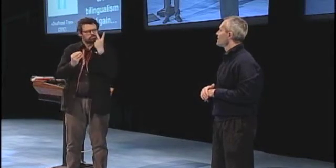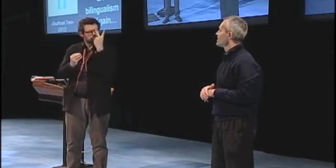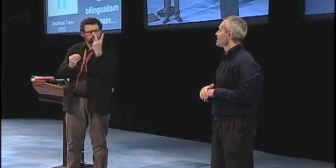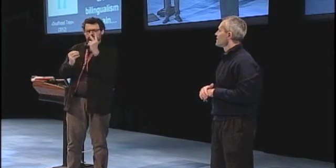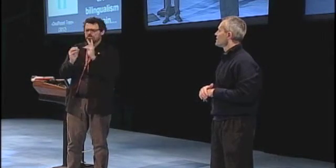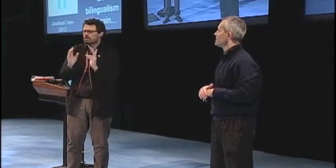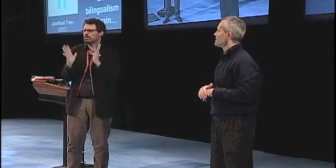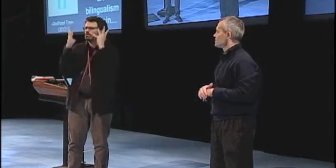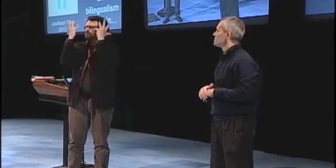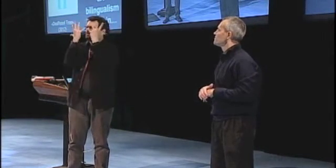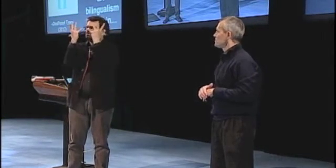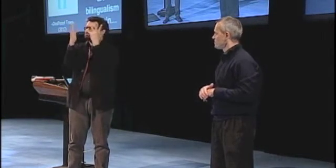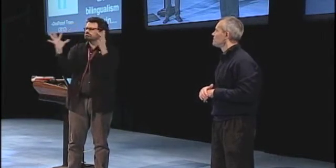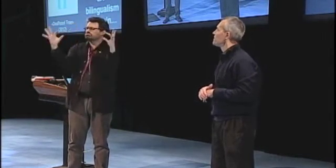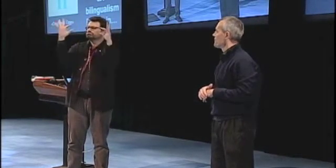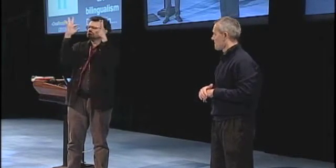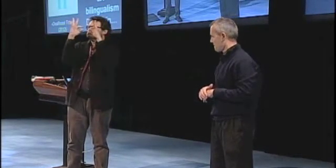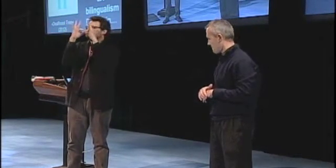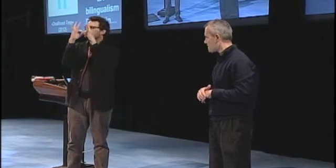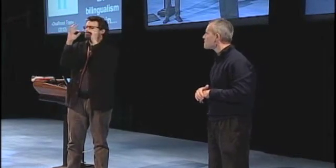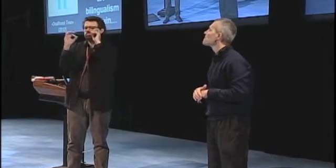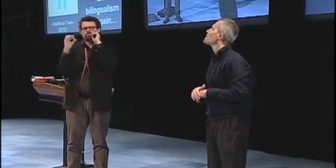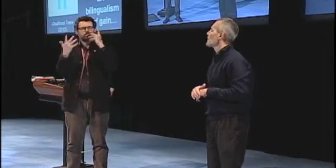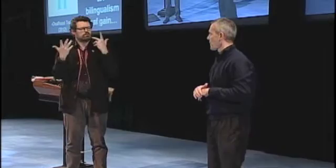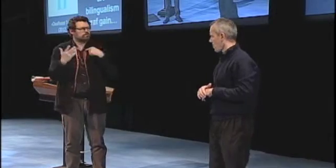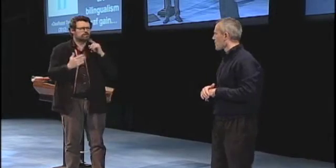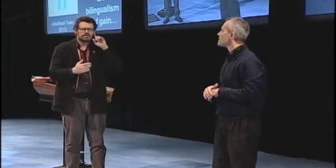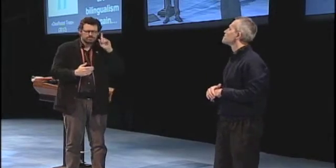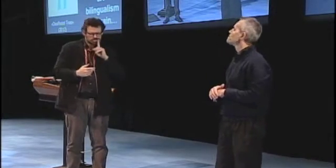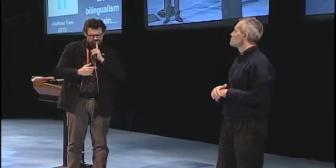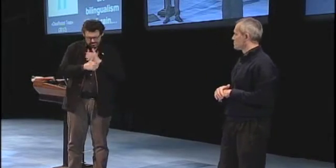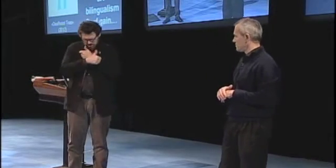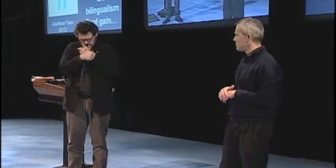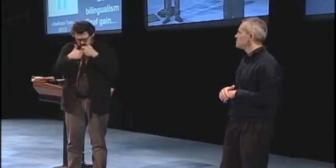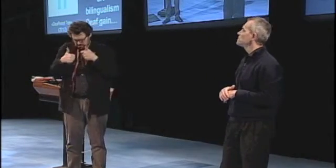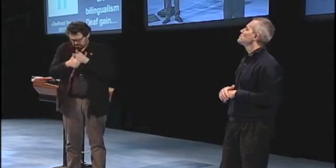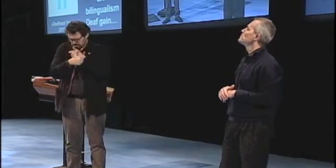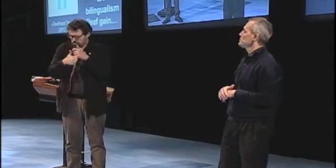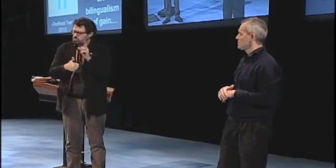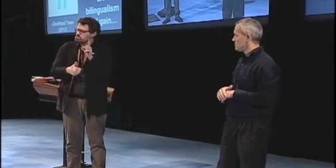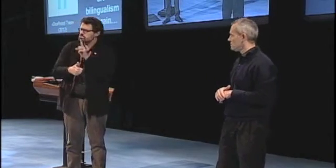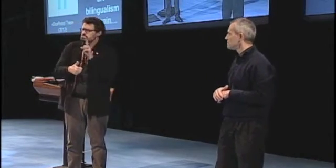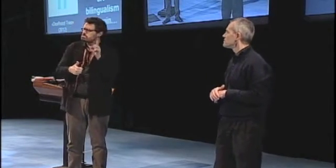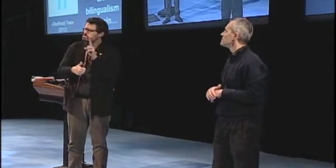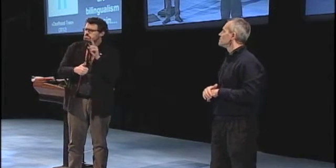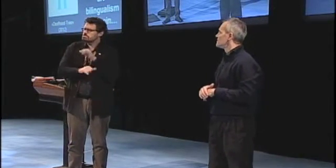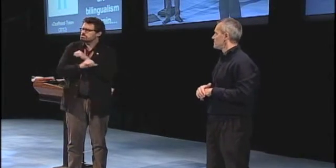behind me. What does that say? It's called the Deafwood tree.